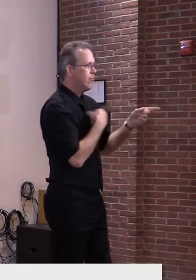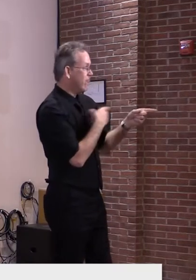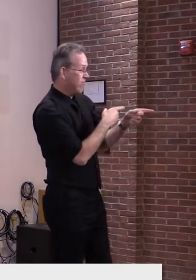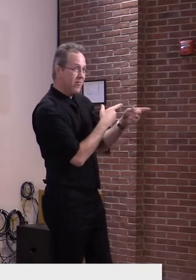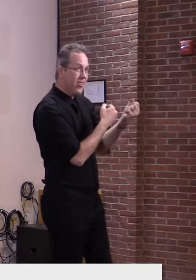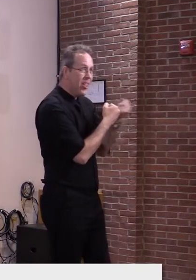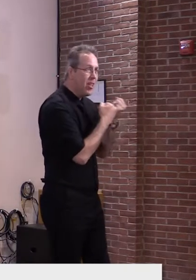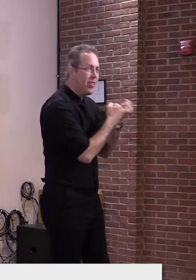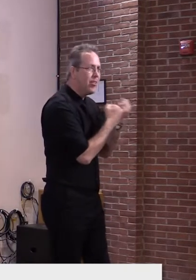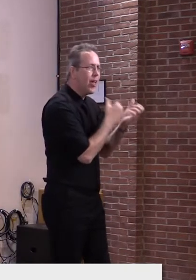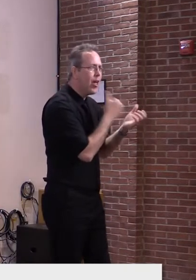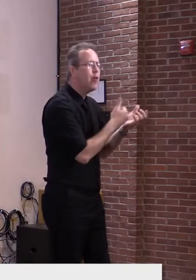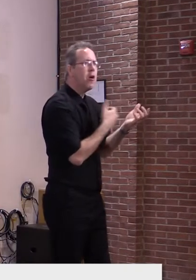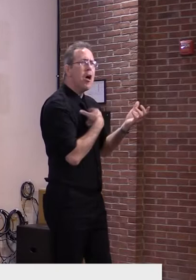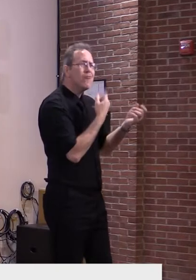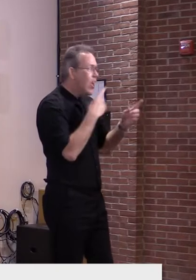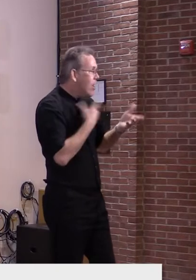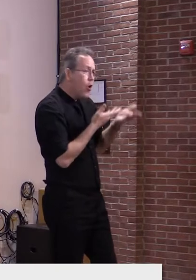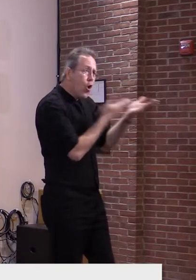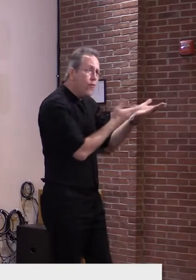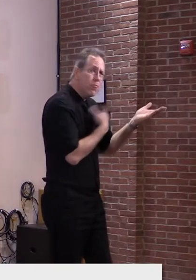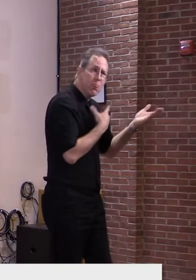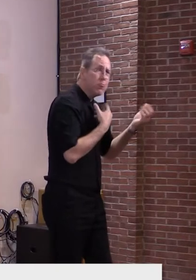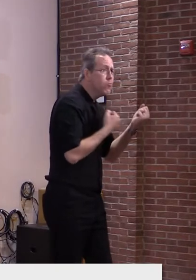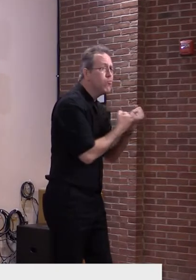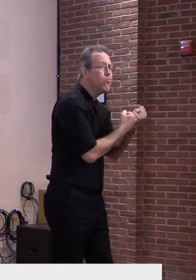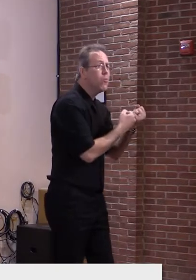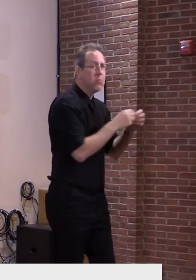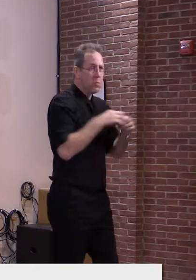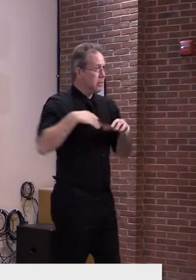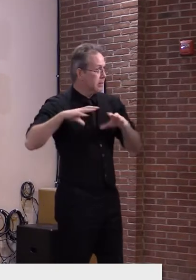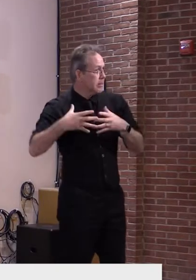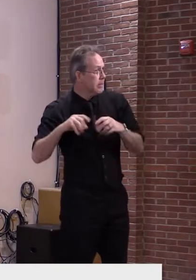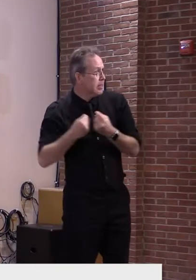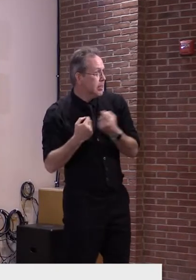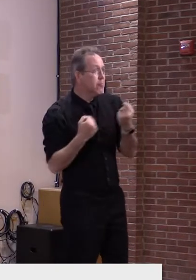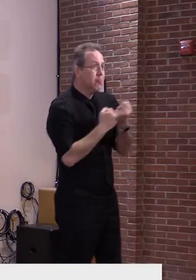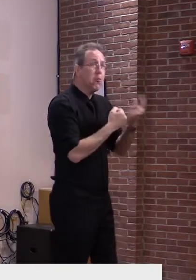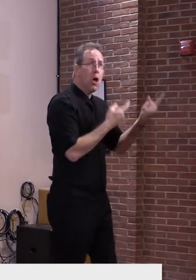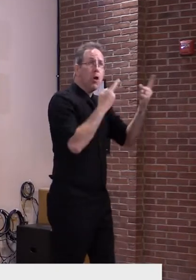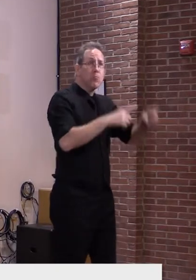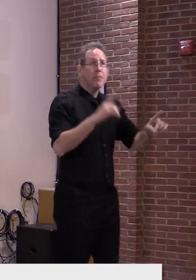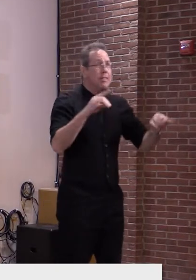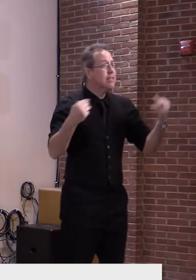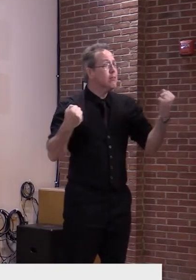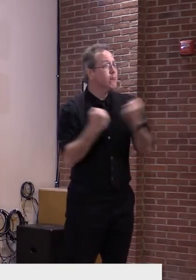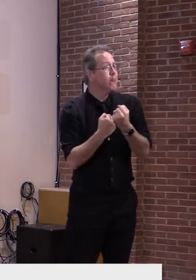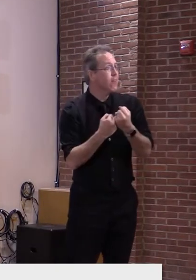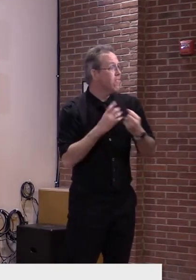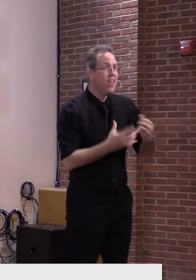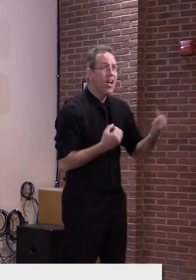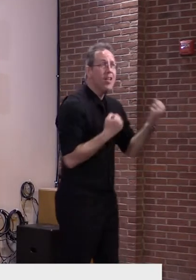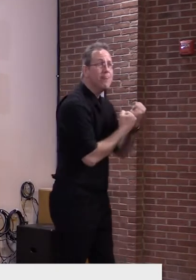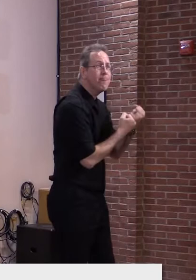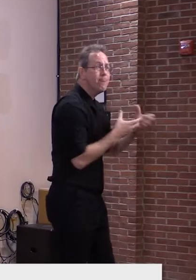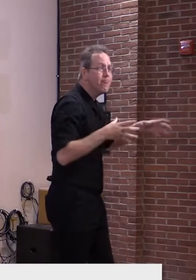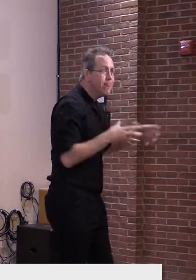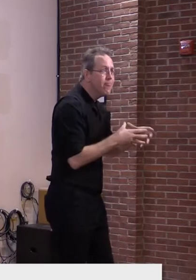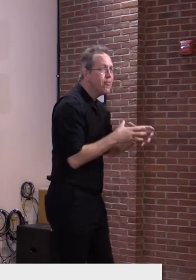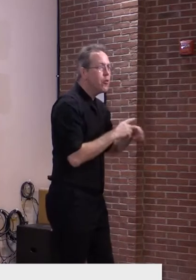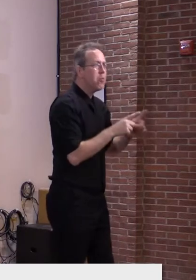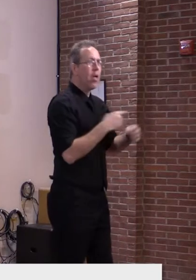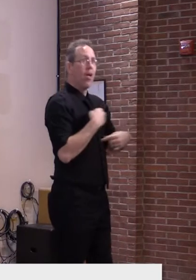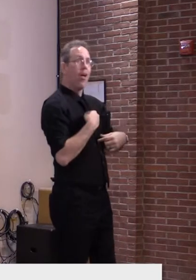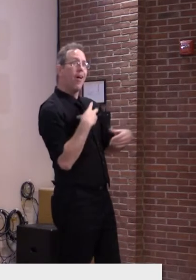my team, and to their credit, they did. However, we were not part of the closed-room deal that led to